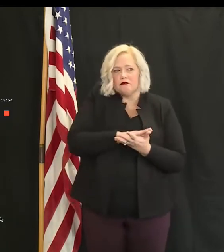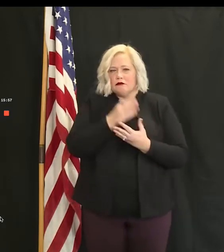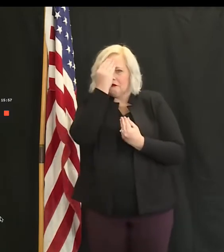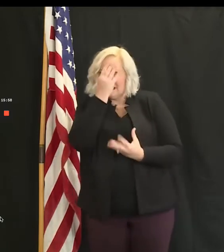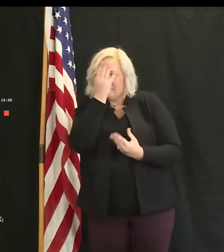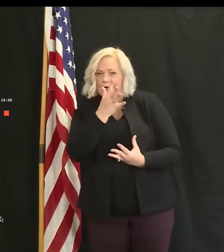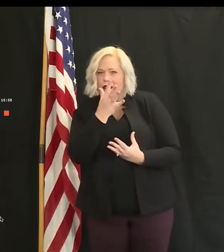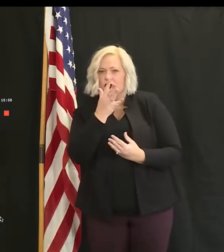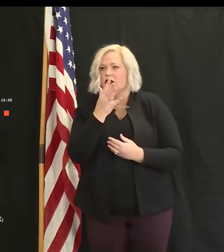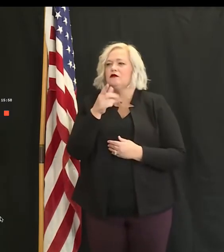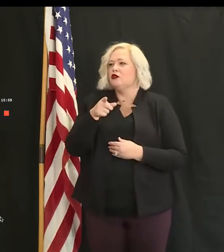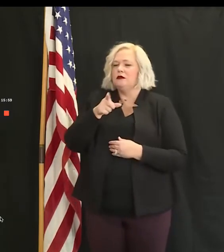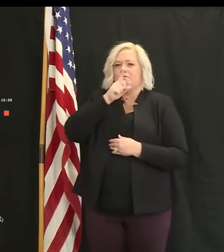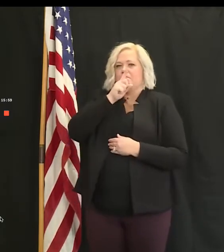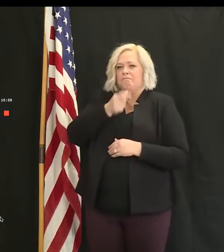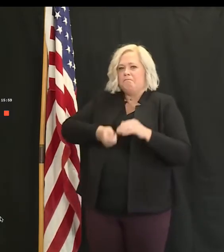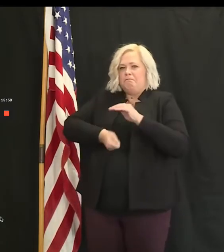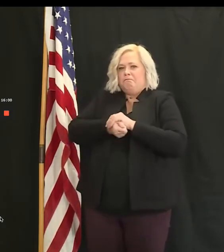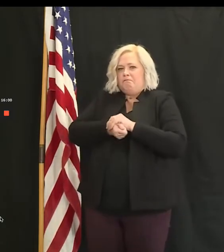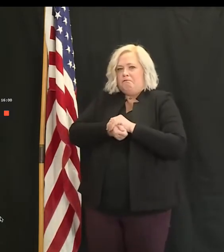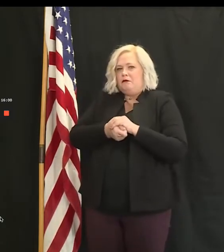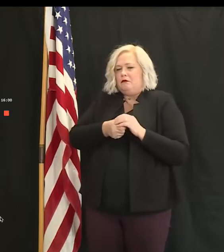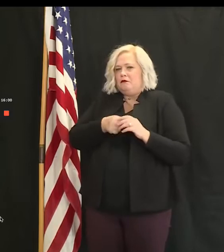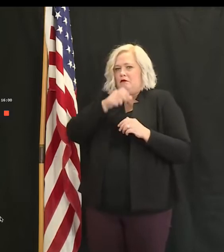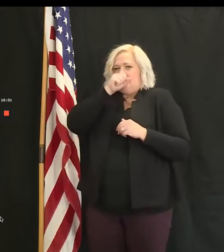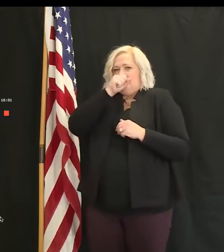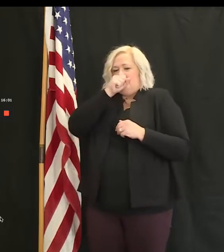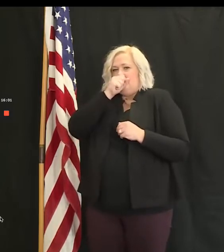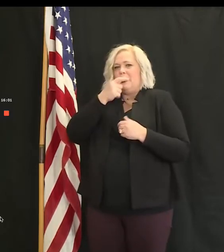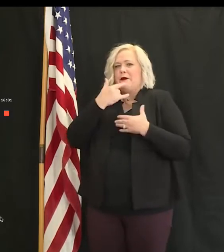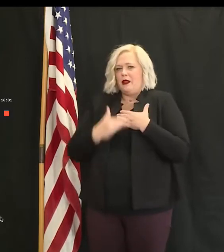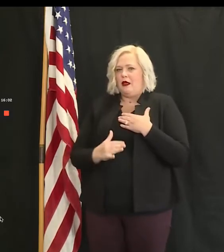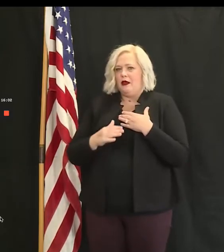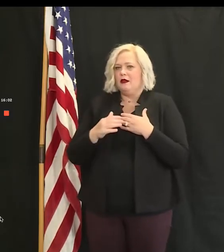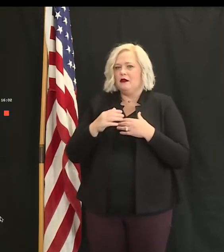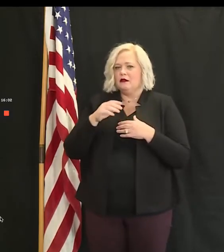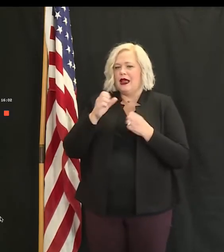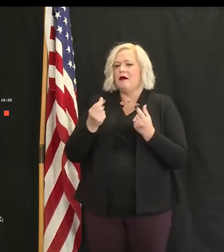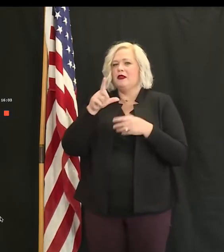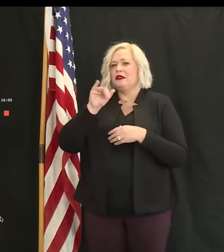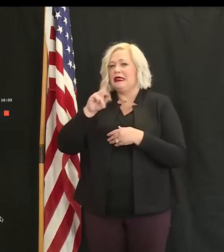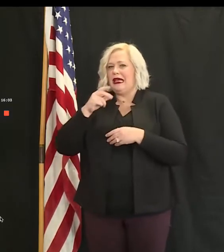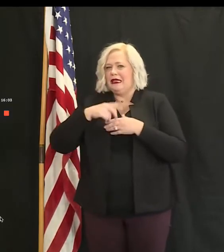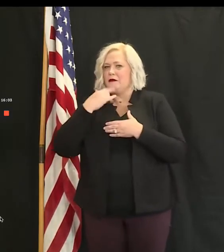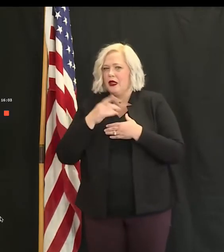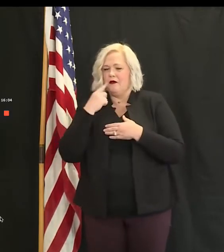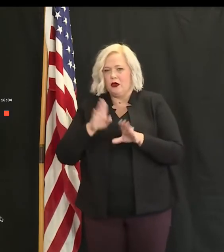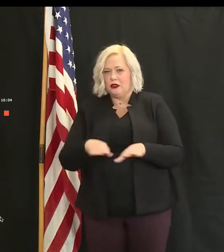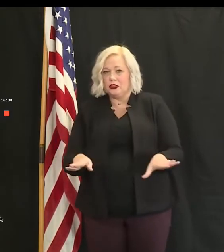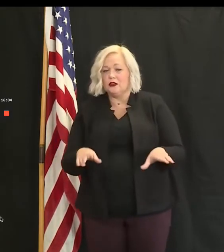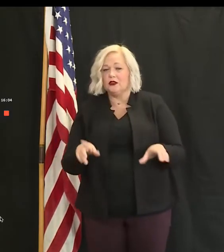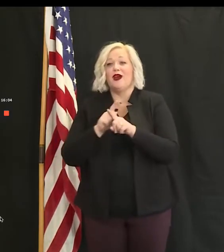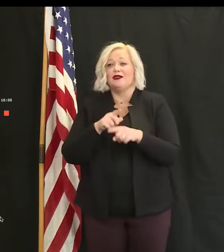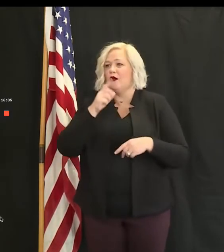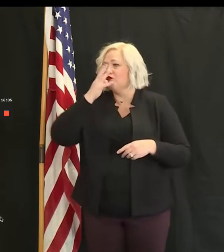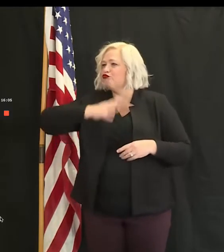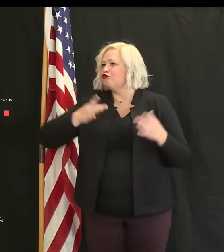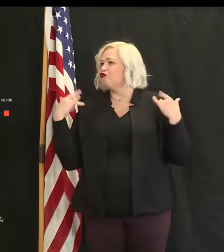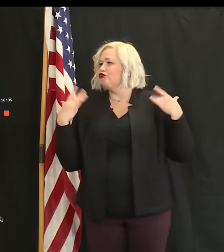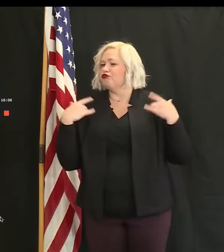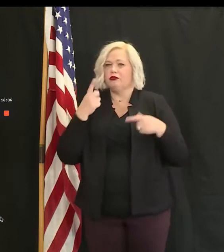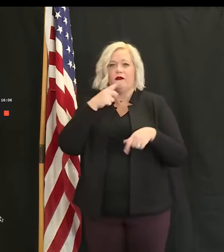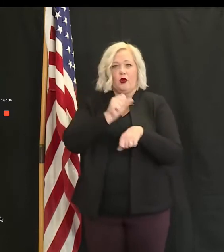elevated blood lead levels of children in the city of Flint, and one count of willful neglect of duty, a one-year